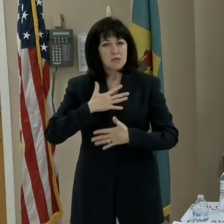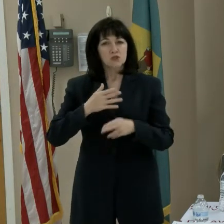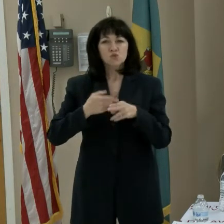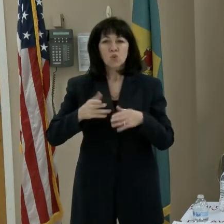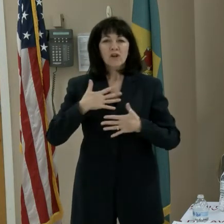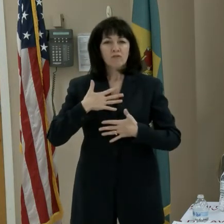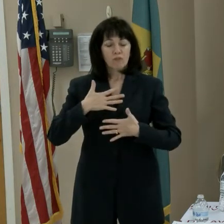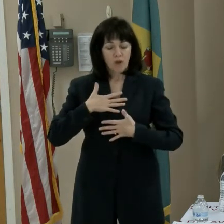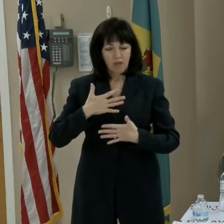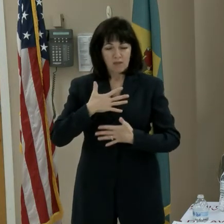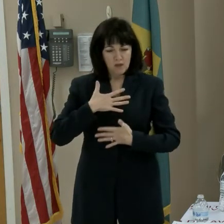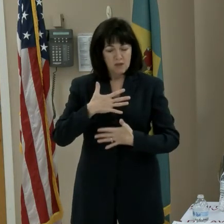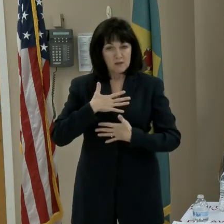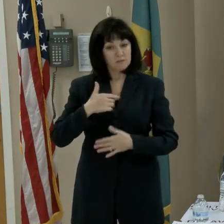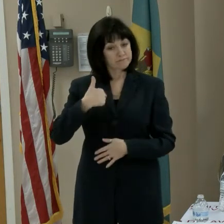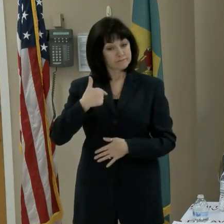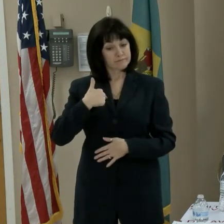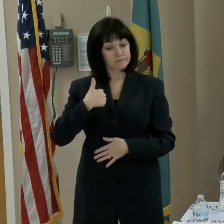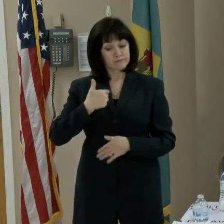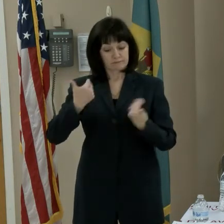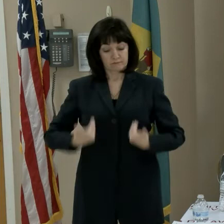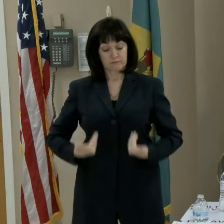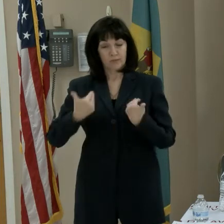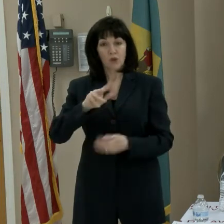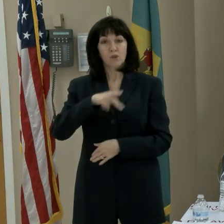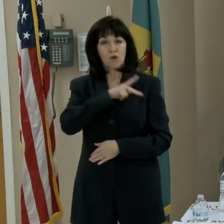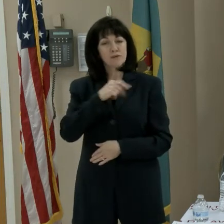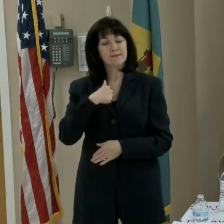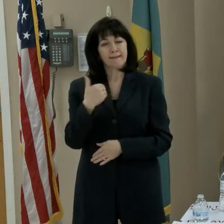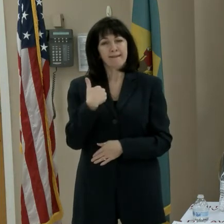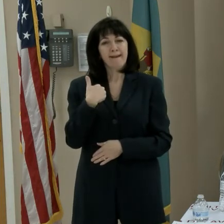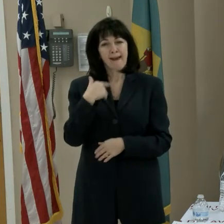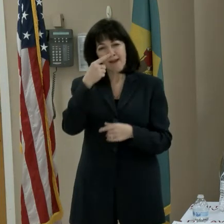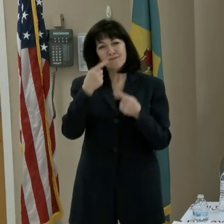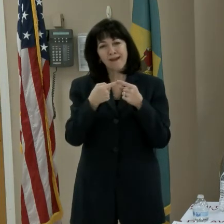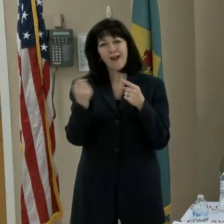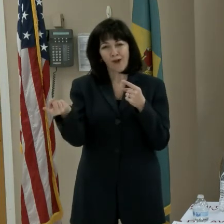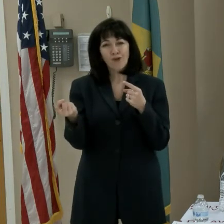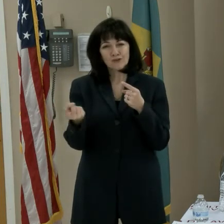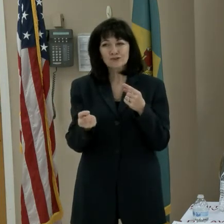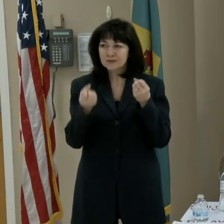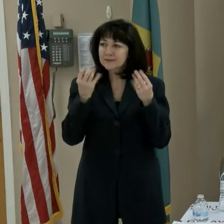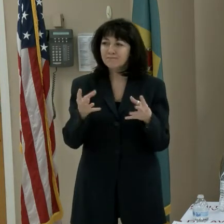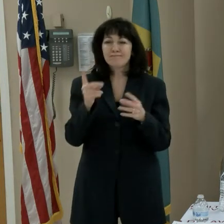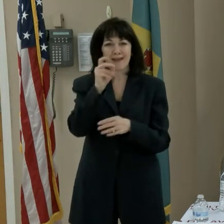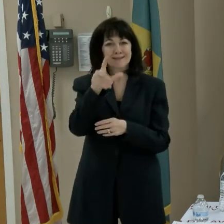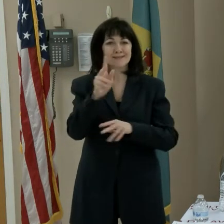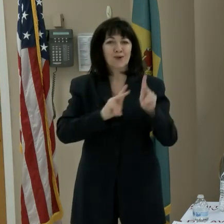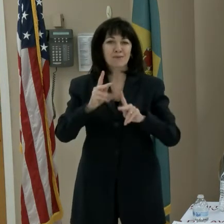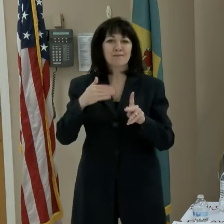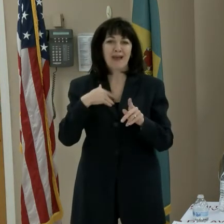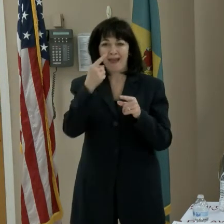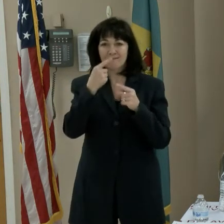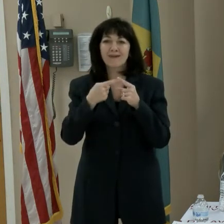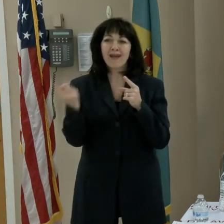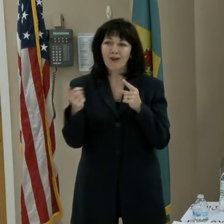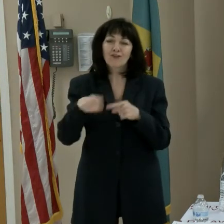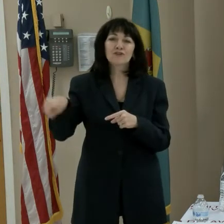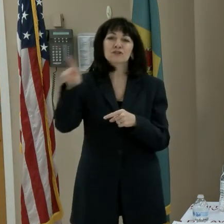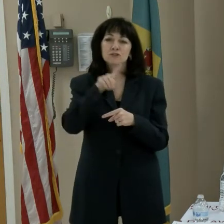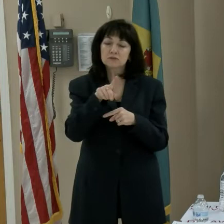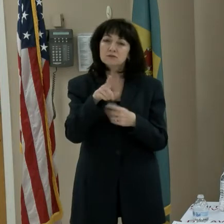I personally have seasonal allergies, which I think most Delawareans do. And this is a really good time to get on top of your